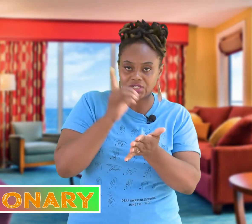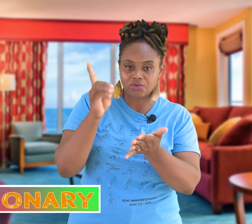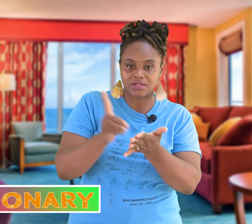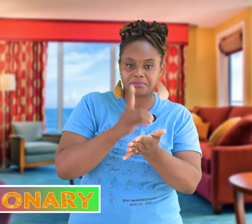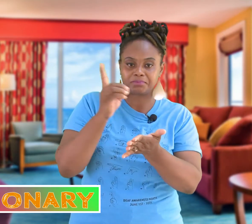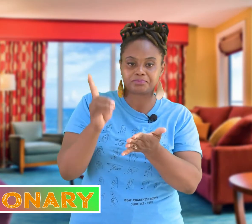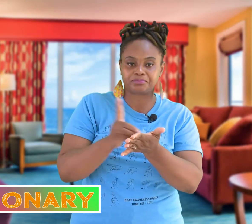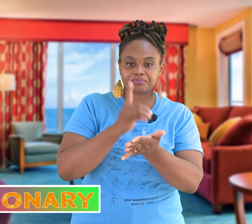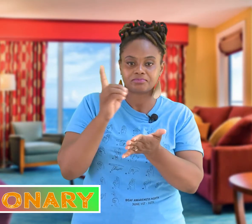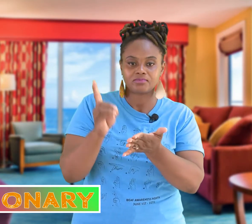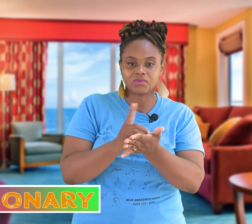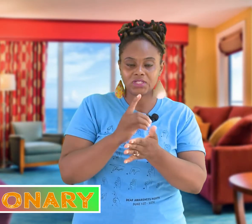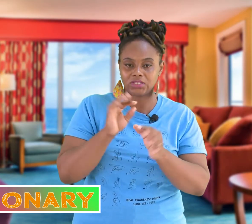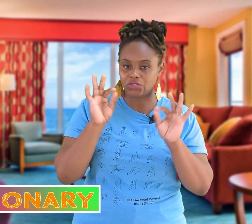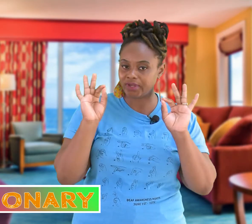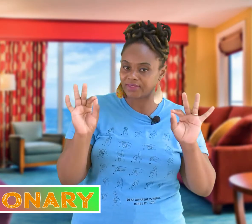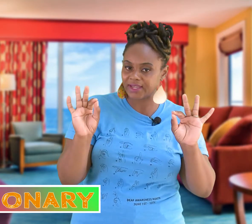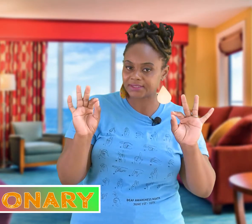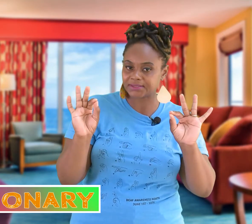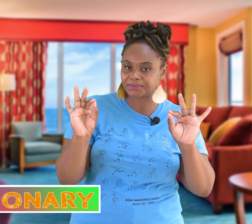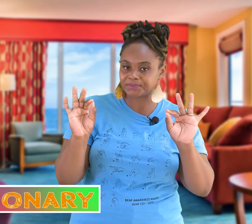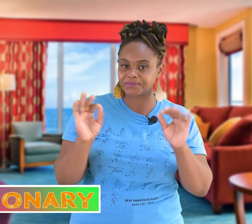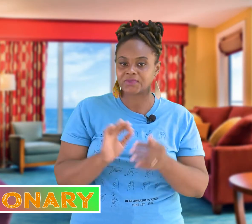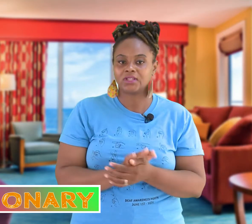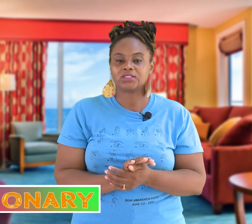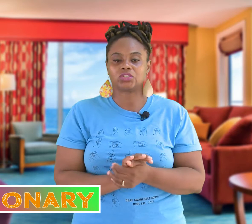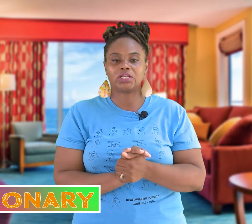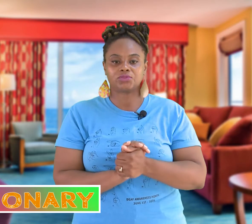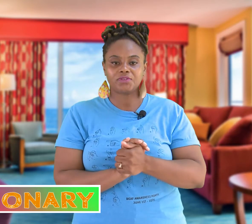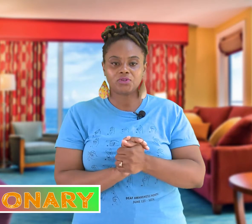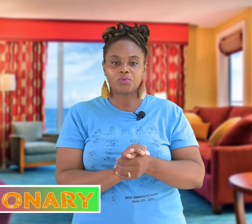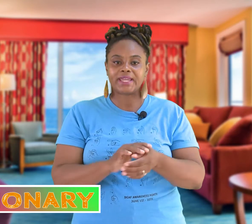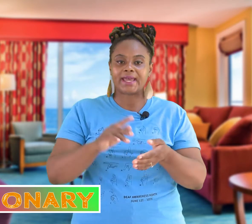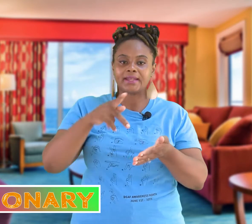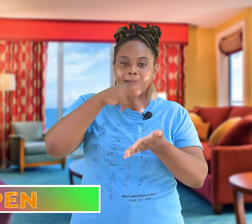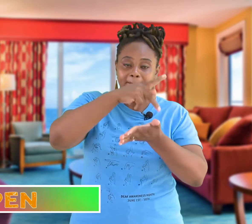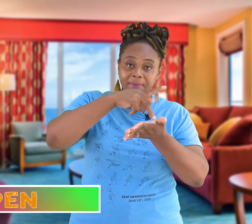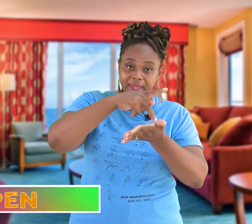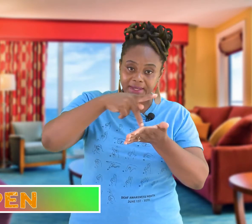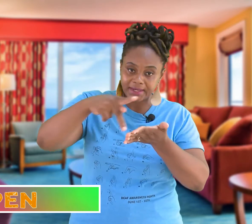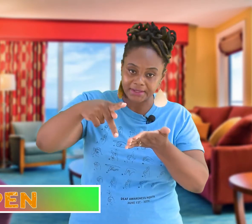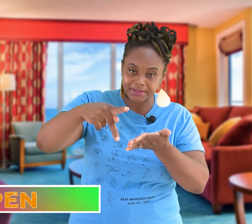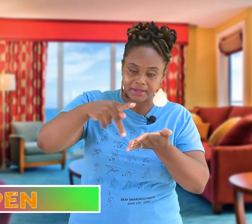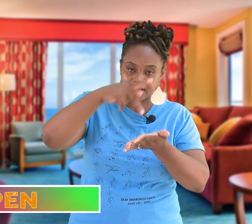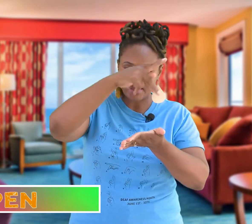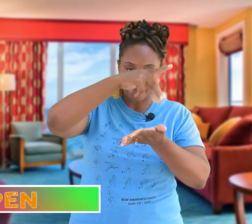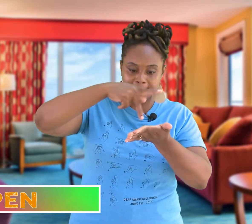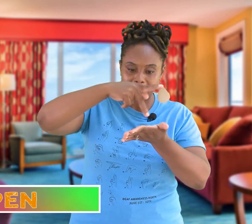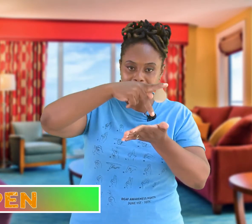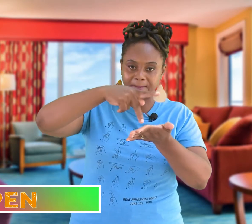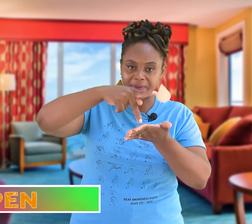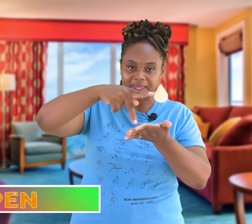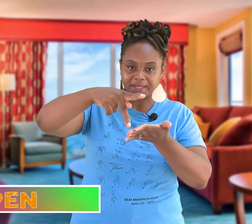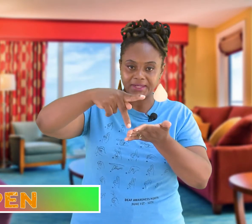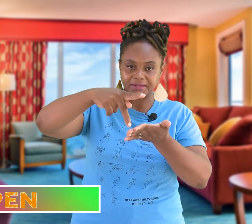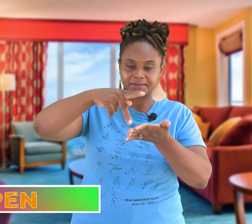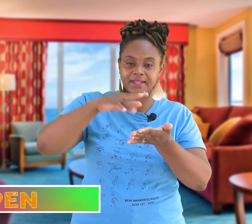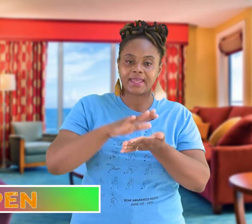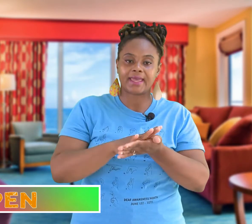Dictionary. Did you get that? So let's review. We had pen, pen,